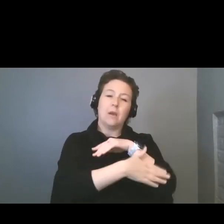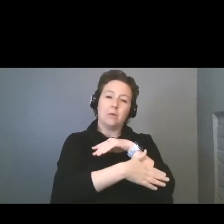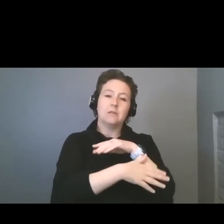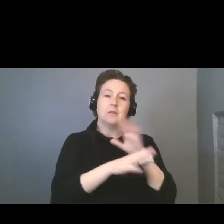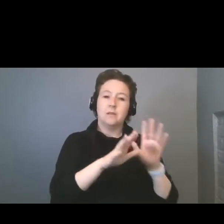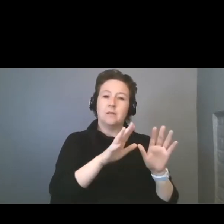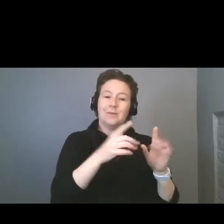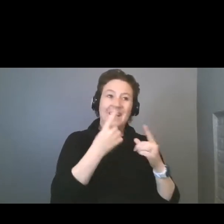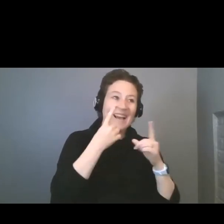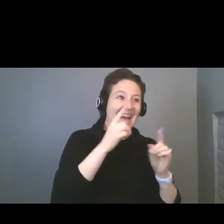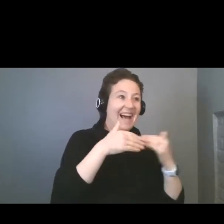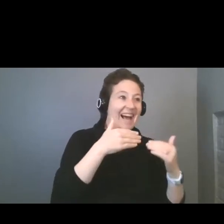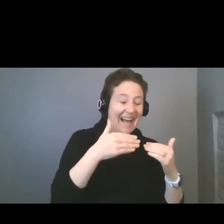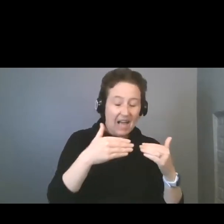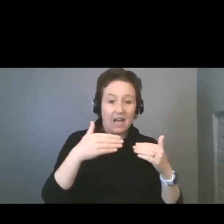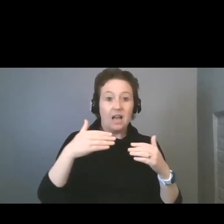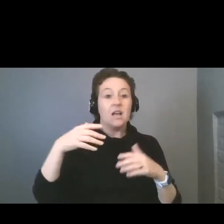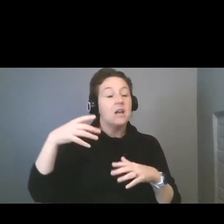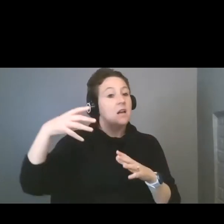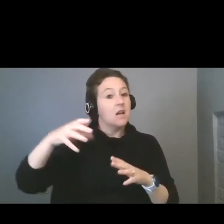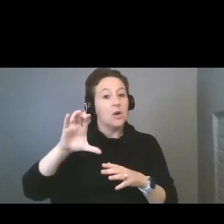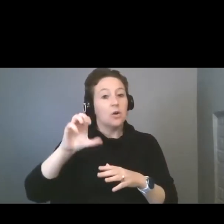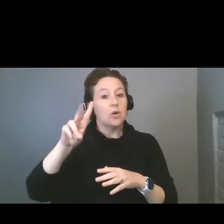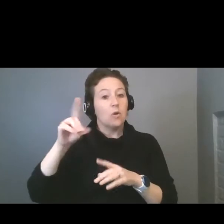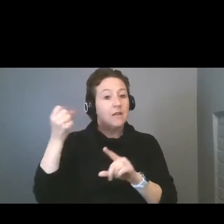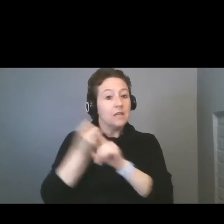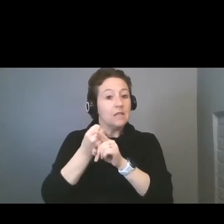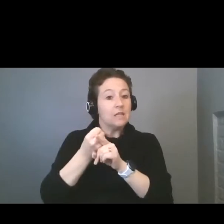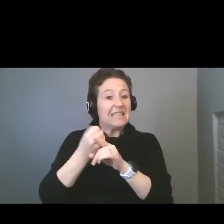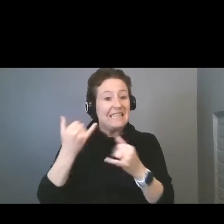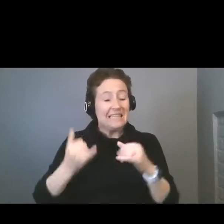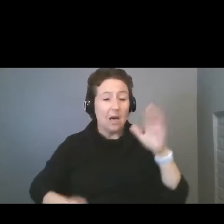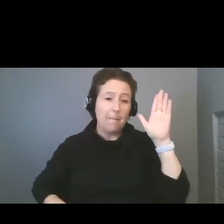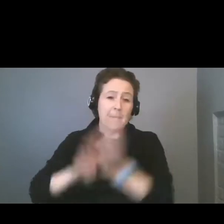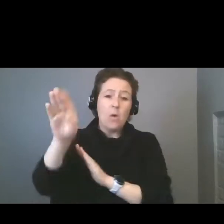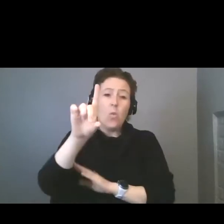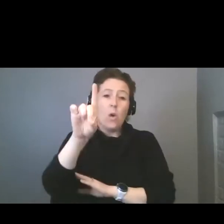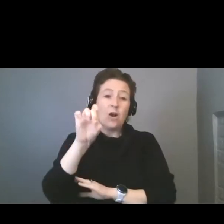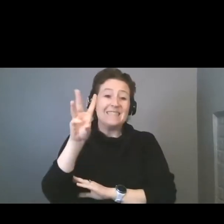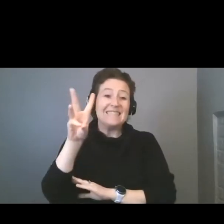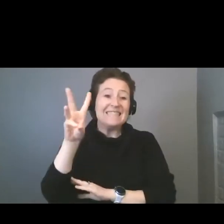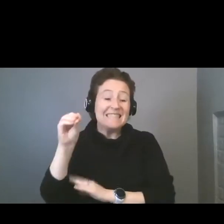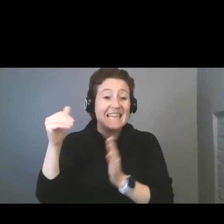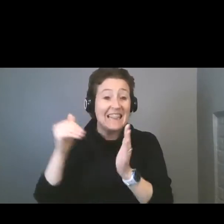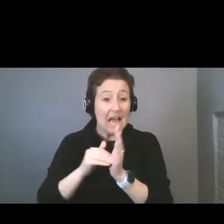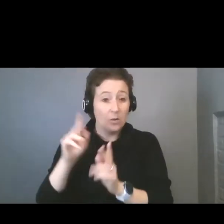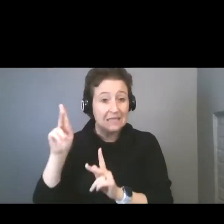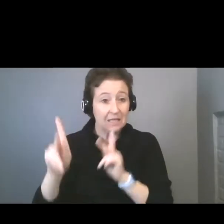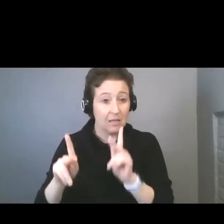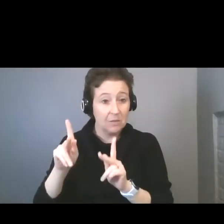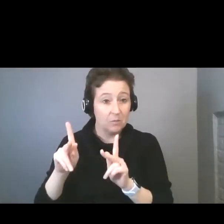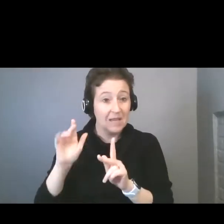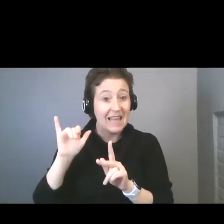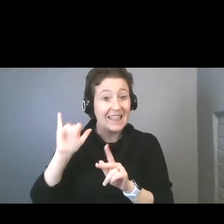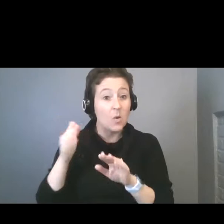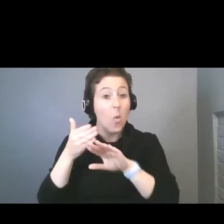happened, exploding that number up to almost 160,000 people, which is more than a